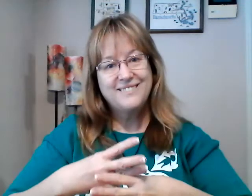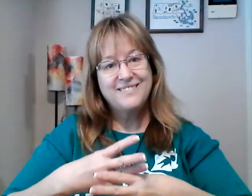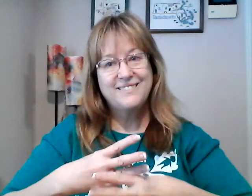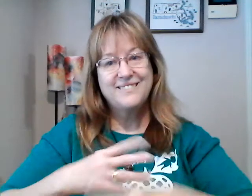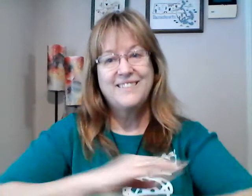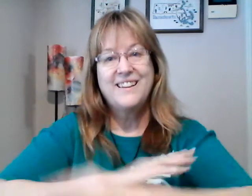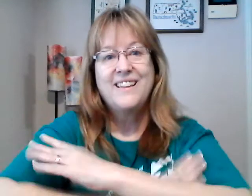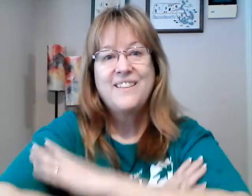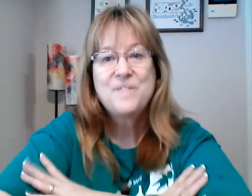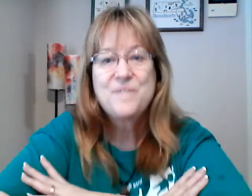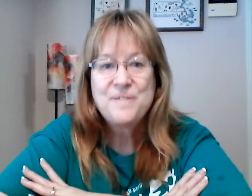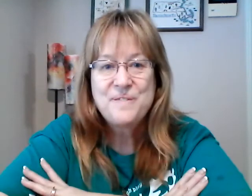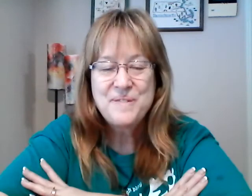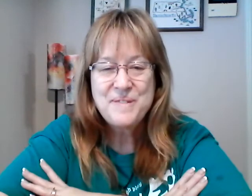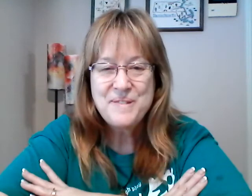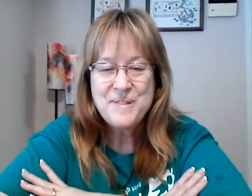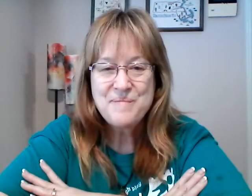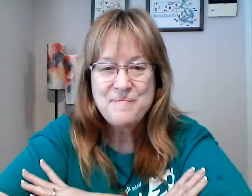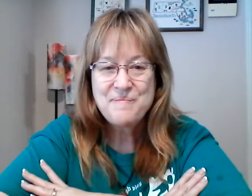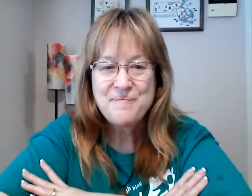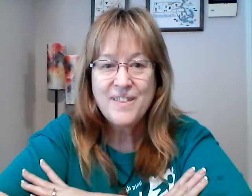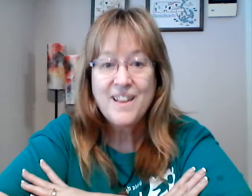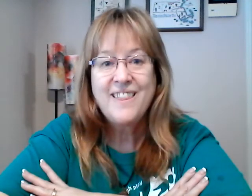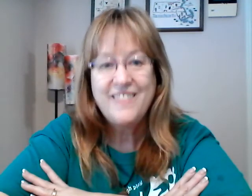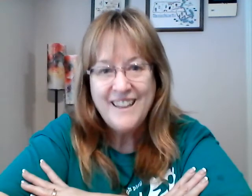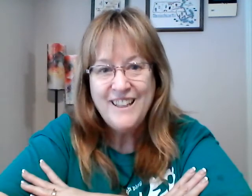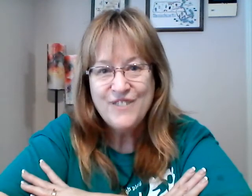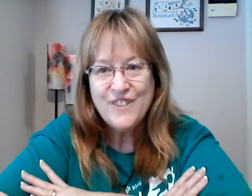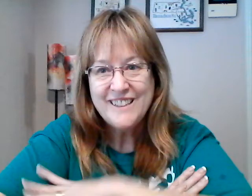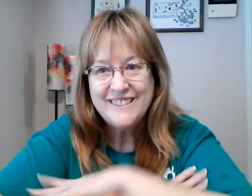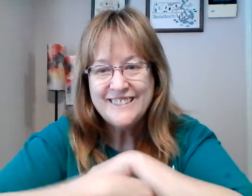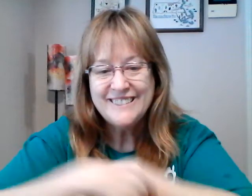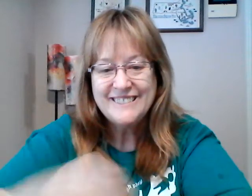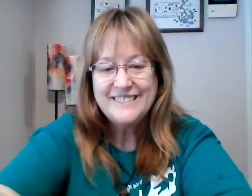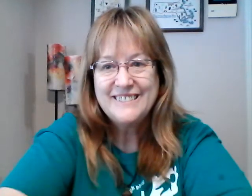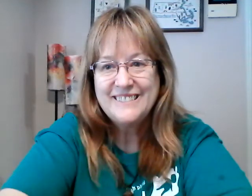my mind Thank you friends Thank Thank you Thank